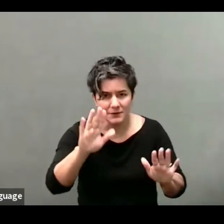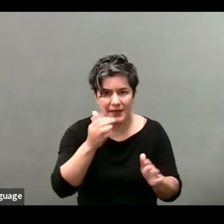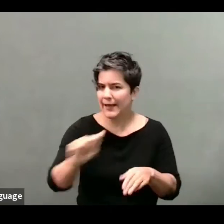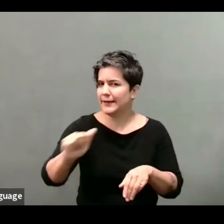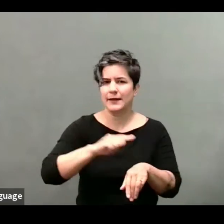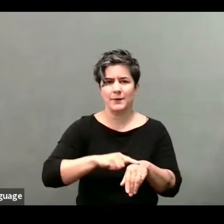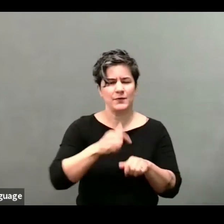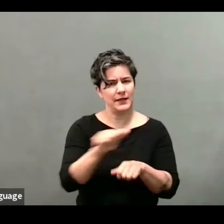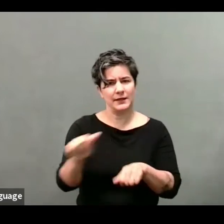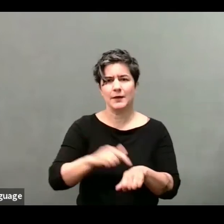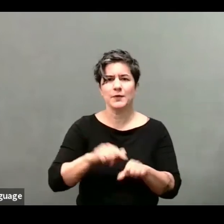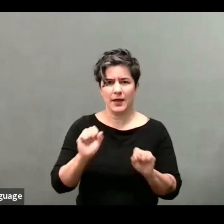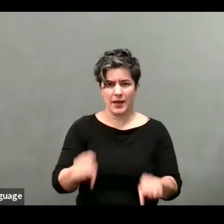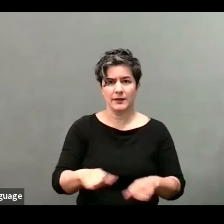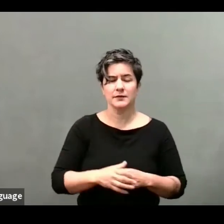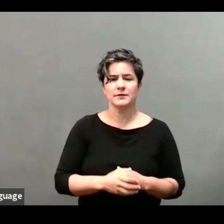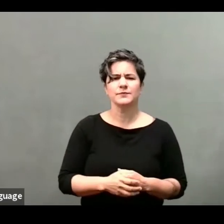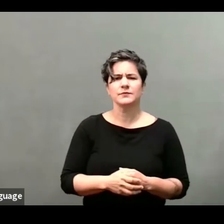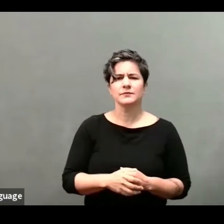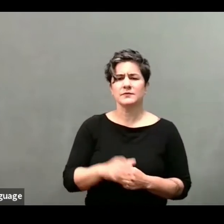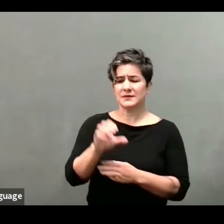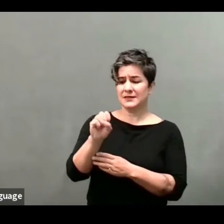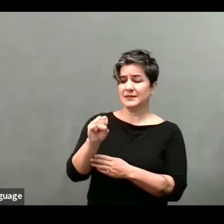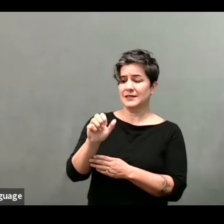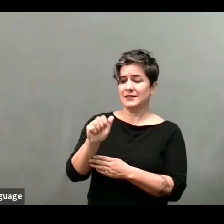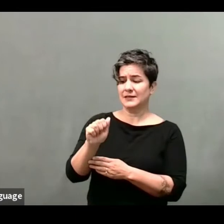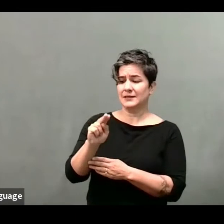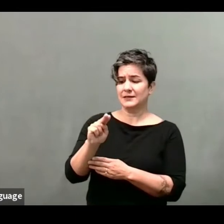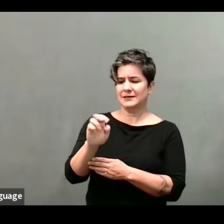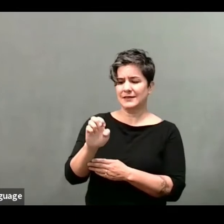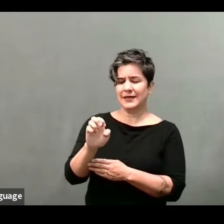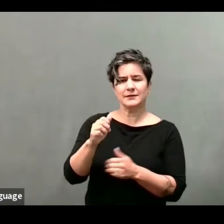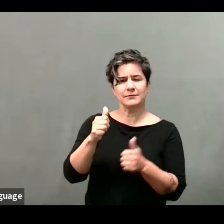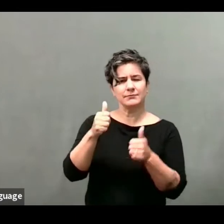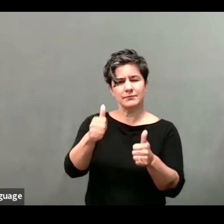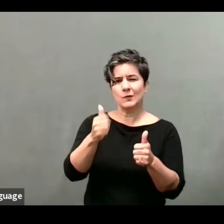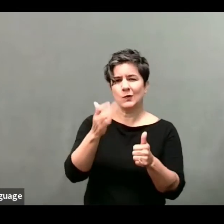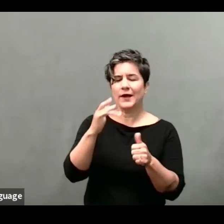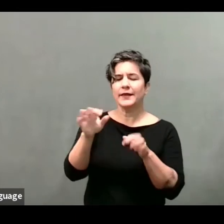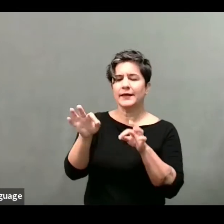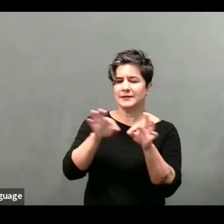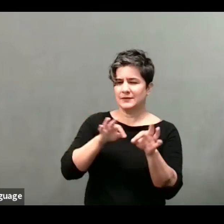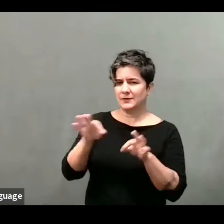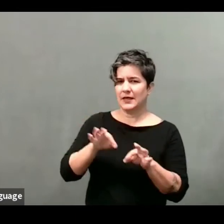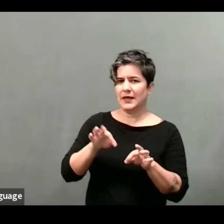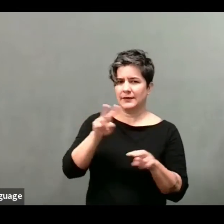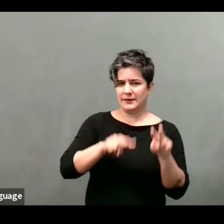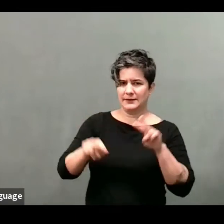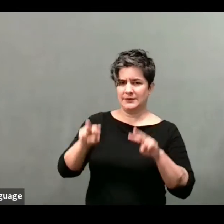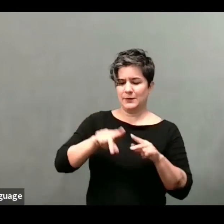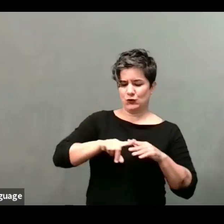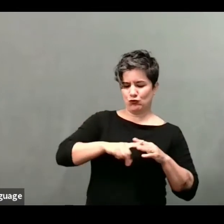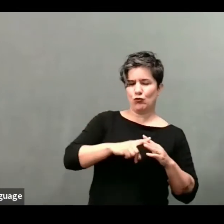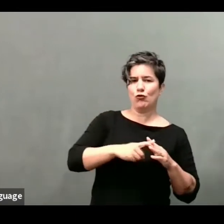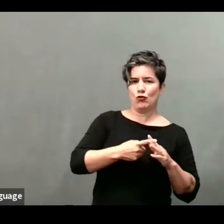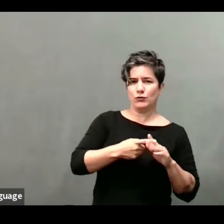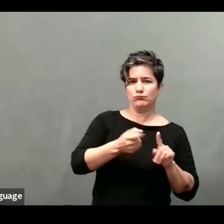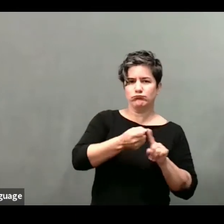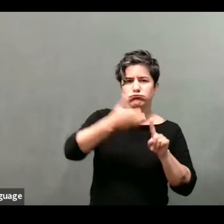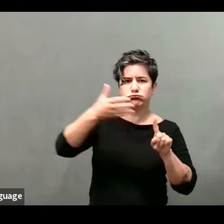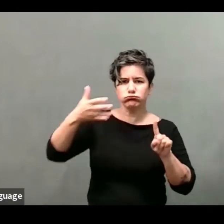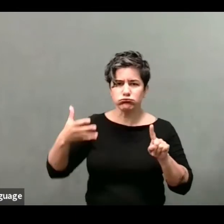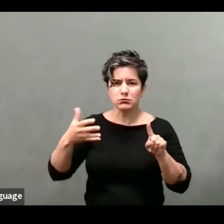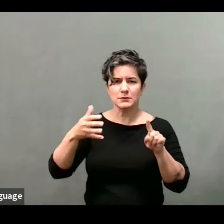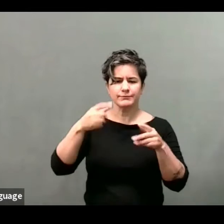things that I so appreciate about SANES is that they usually will describe the exam, at the beginning of the visit. They might describe